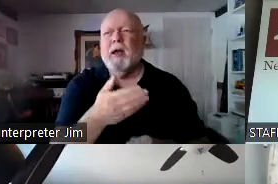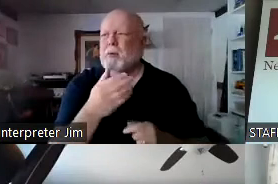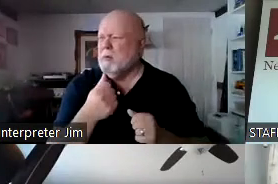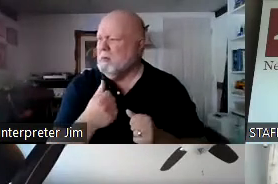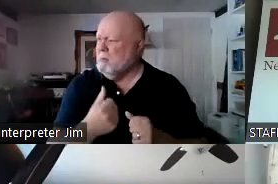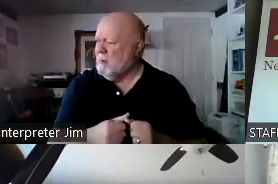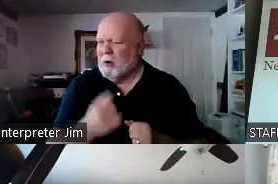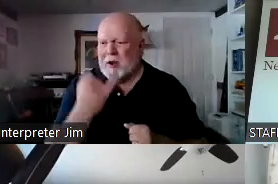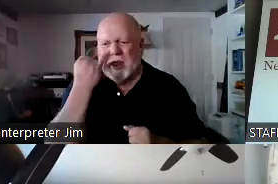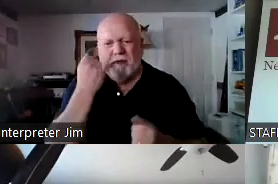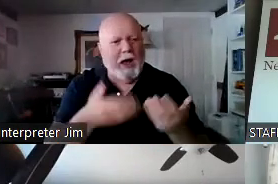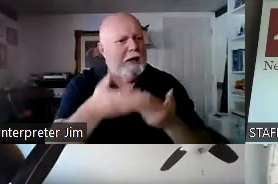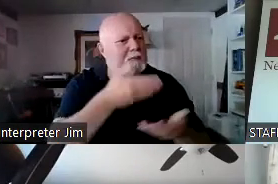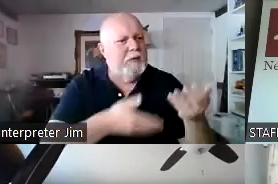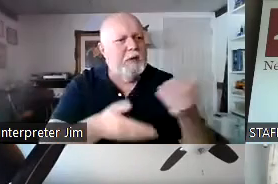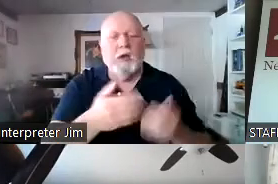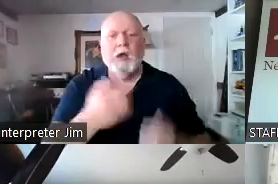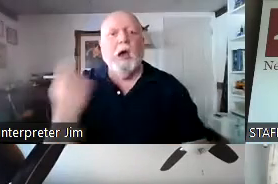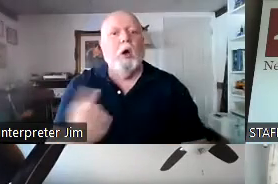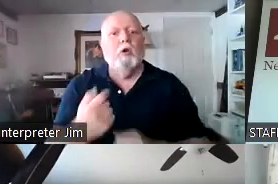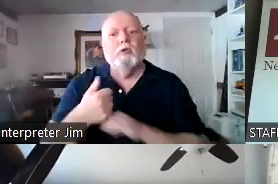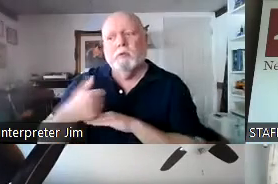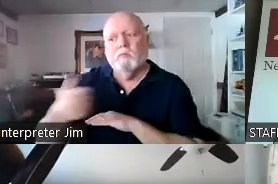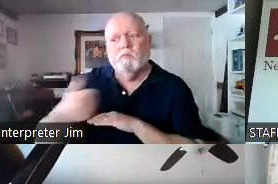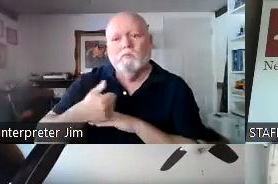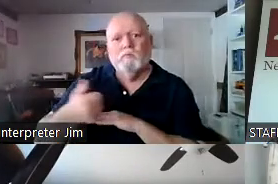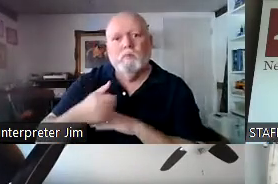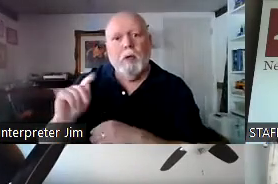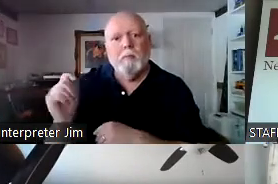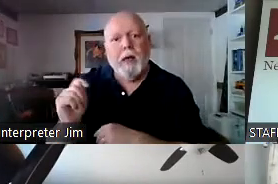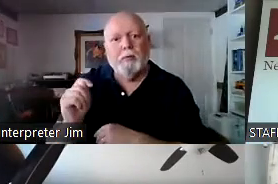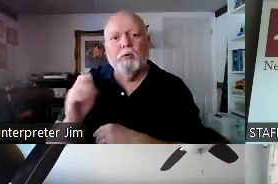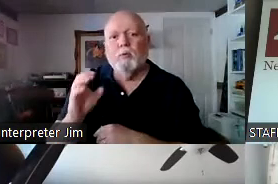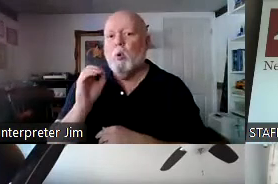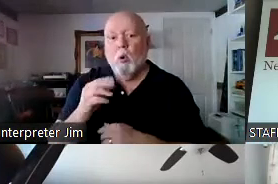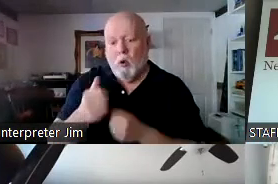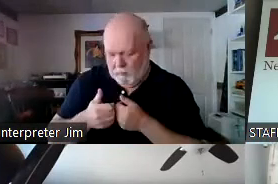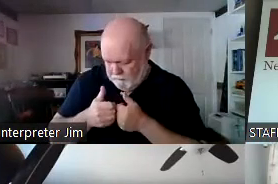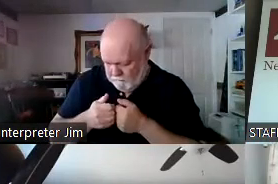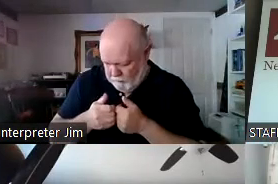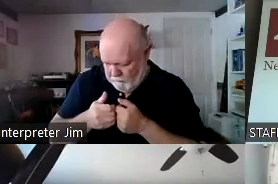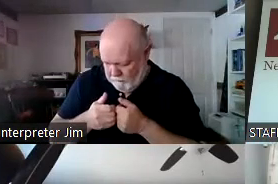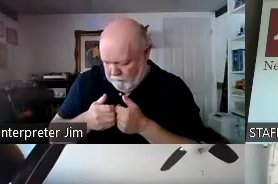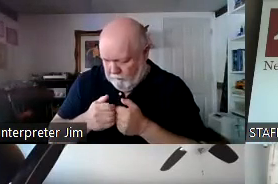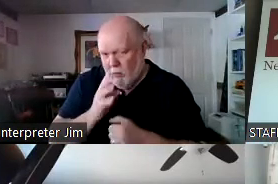that day. I was in and out of the bathroom constantly. And even if I wasn't in the bathroom, I was on my phone,